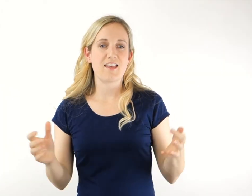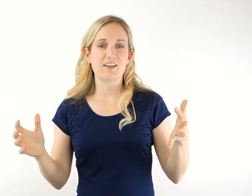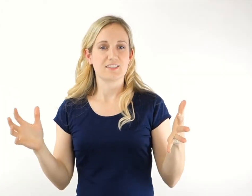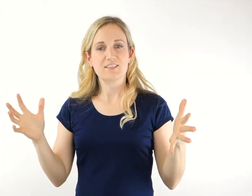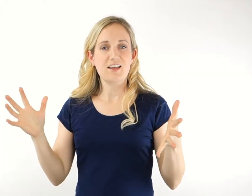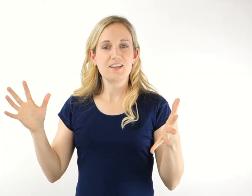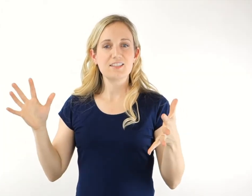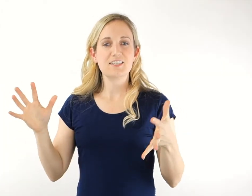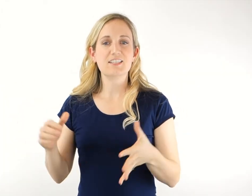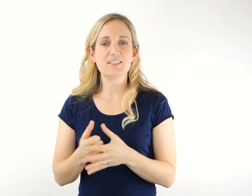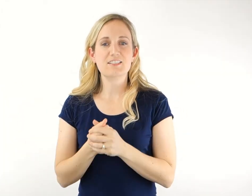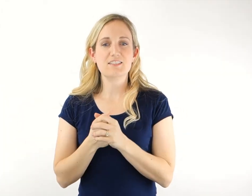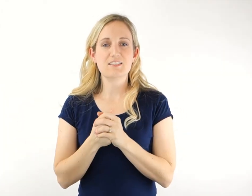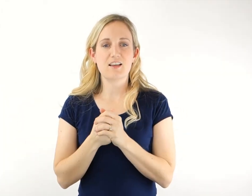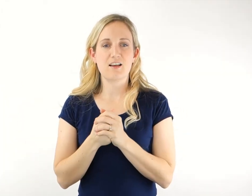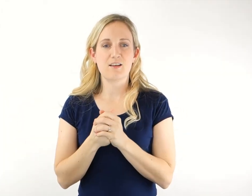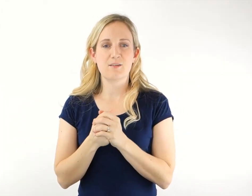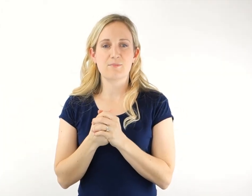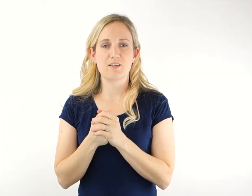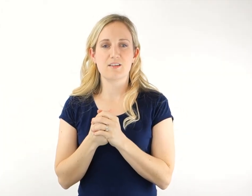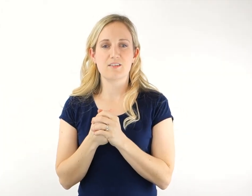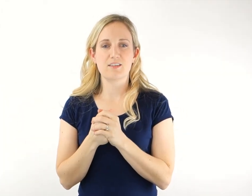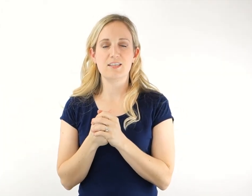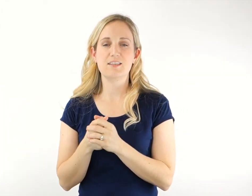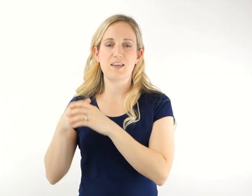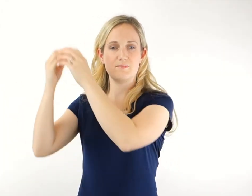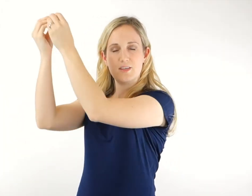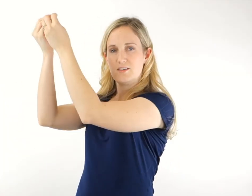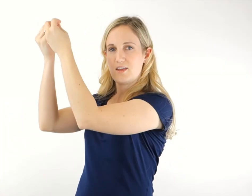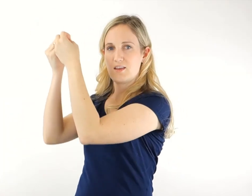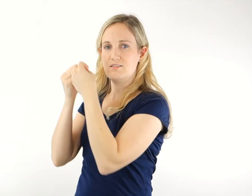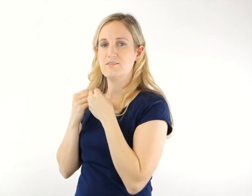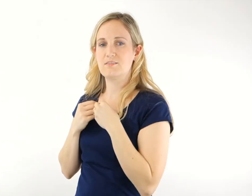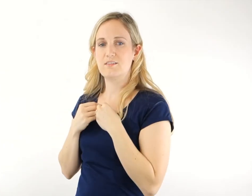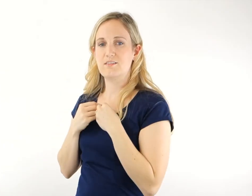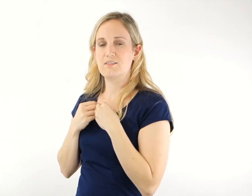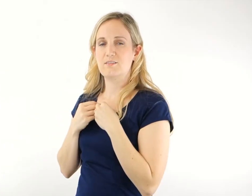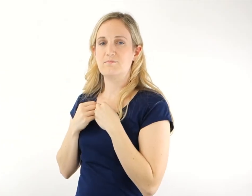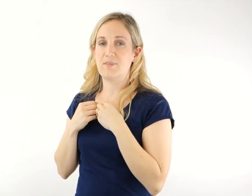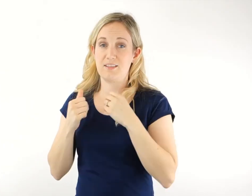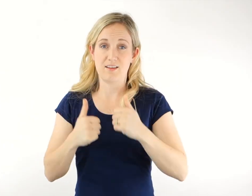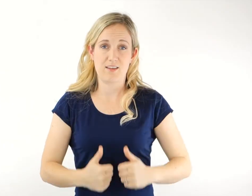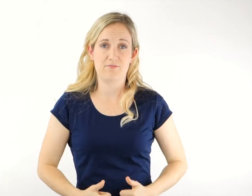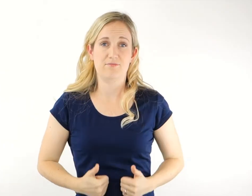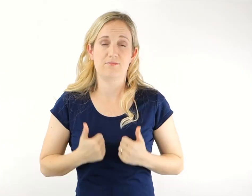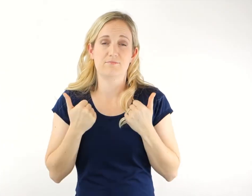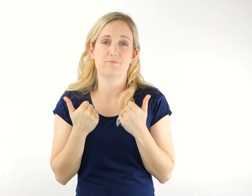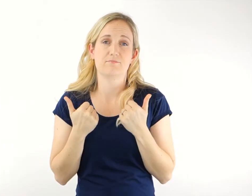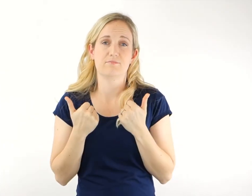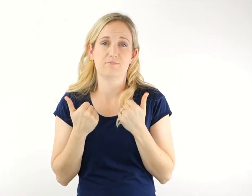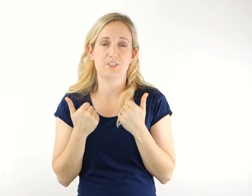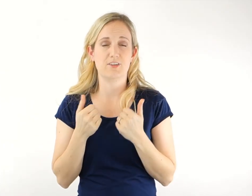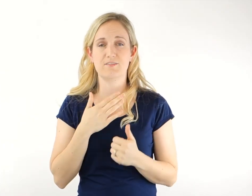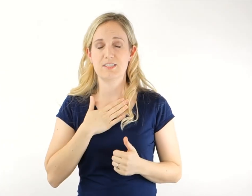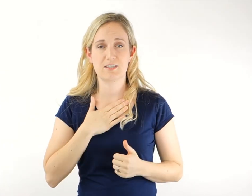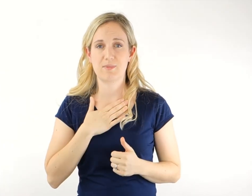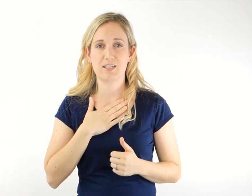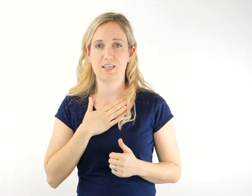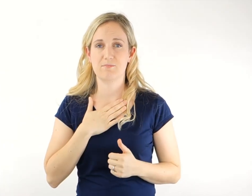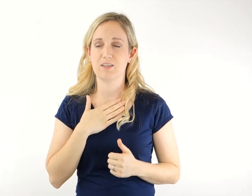the next line is, he gave me, again, my life. So you don't have to sign mine again